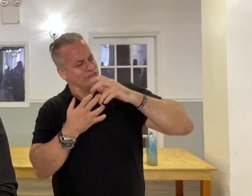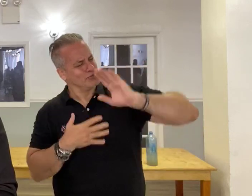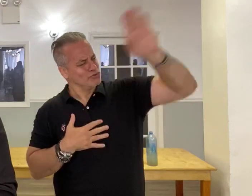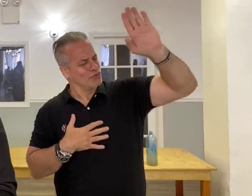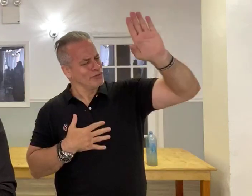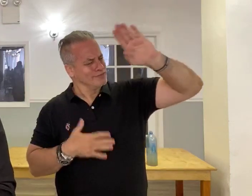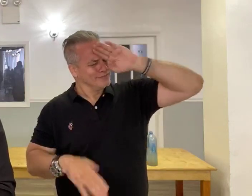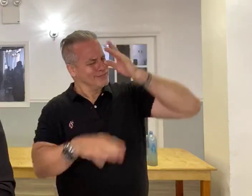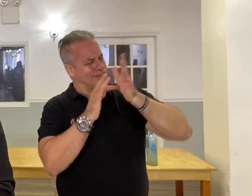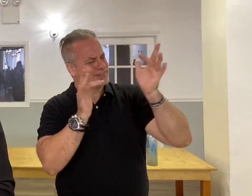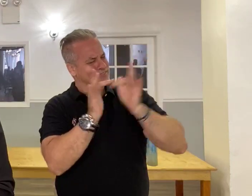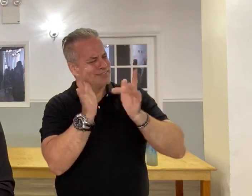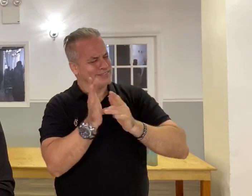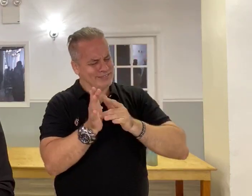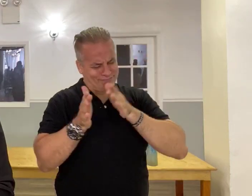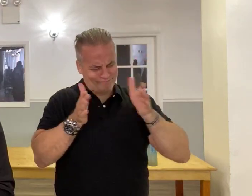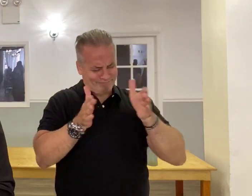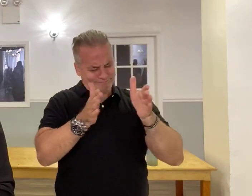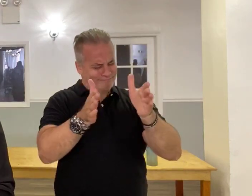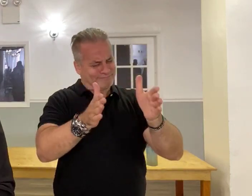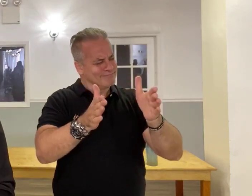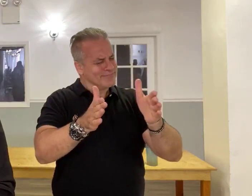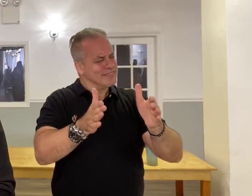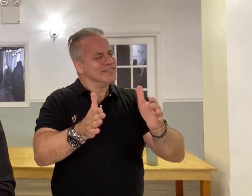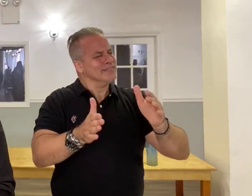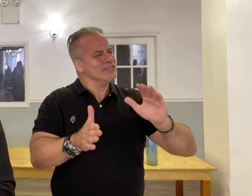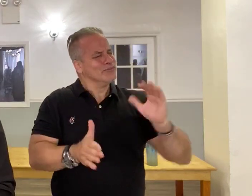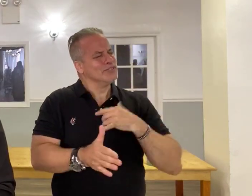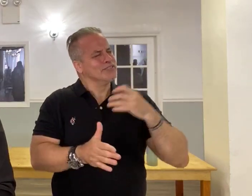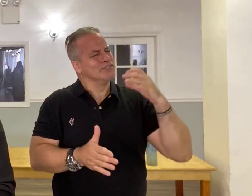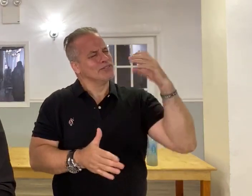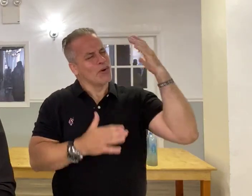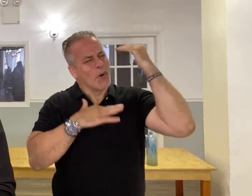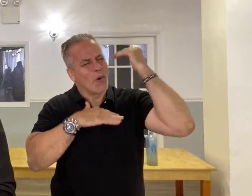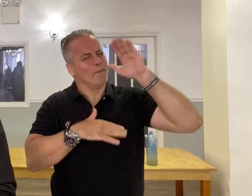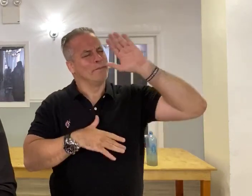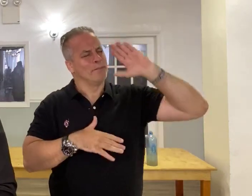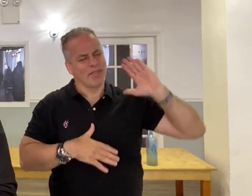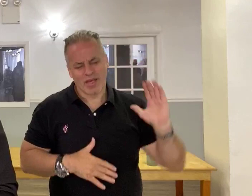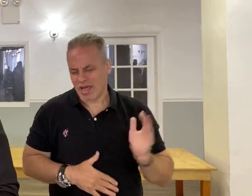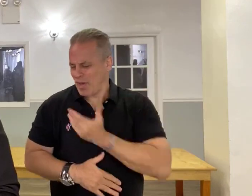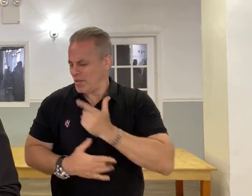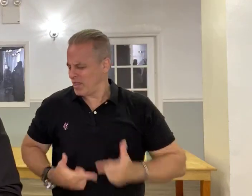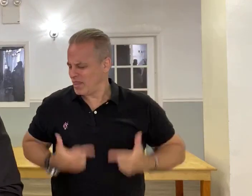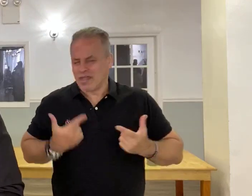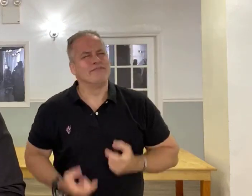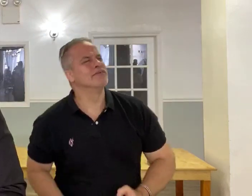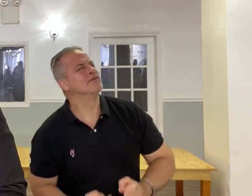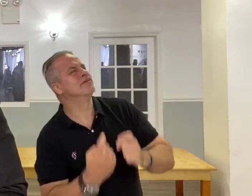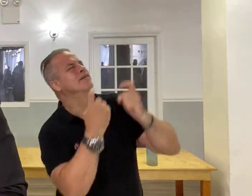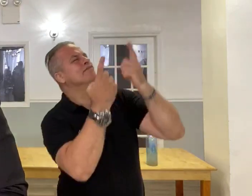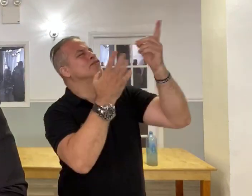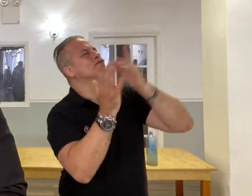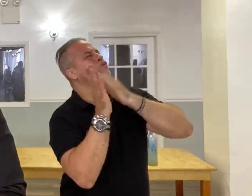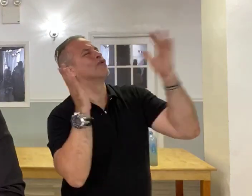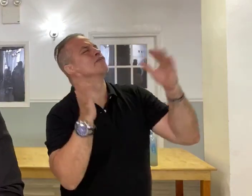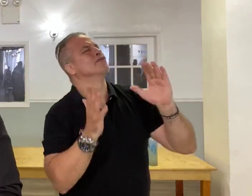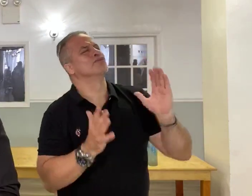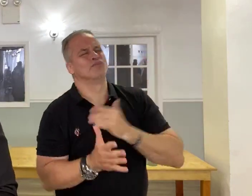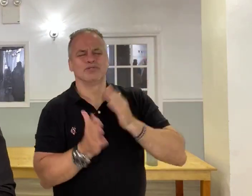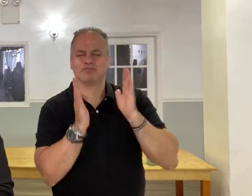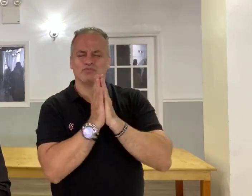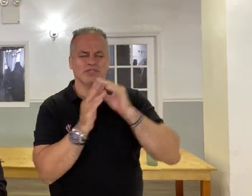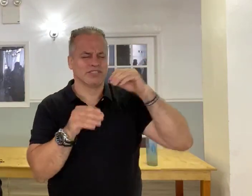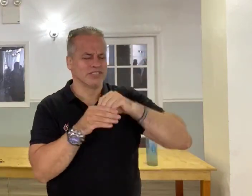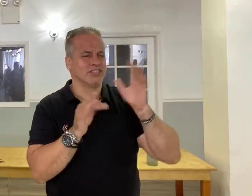and that our lives may bring you glory. We want our lives to bring you glory. We pray this in Jesus'